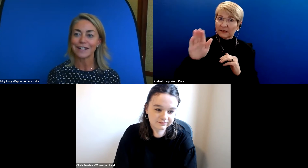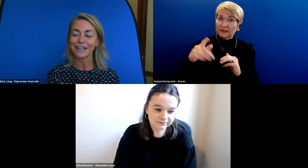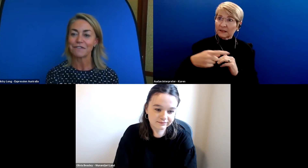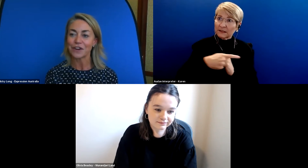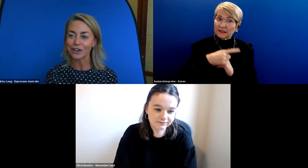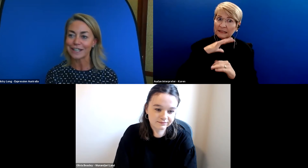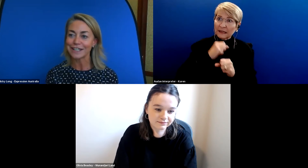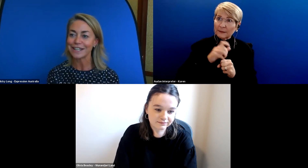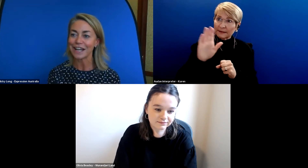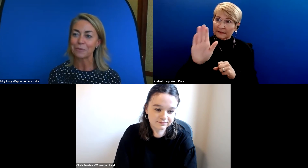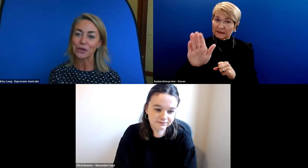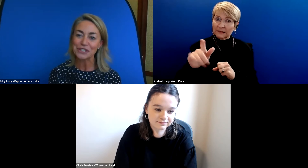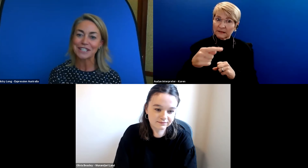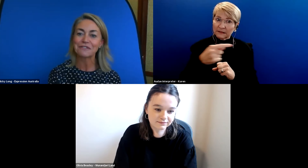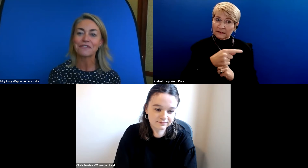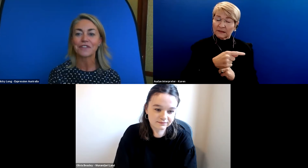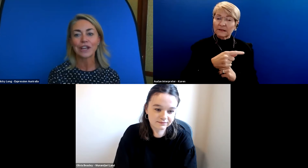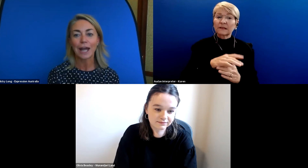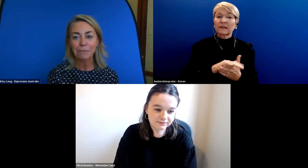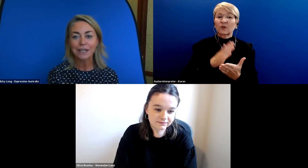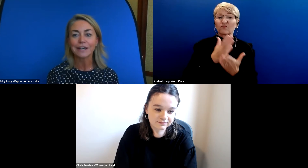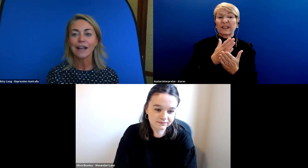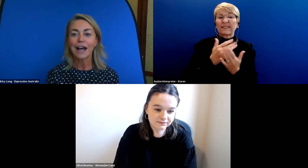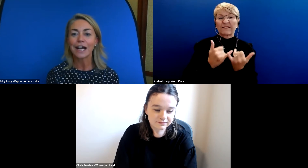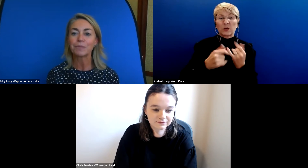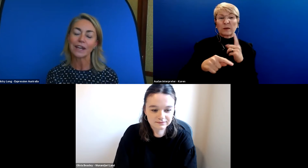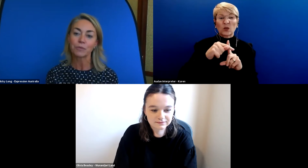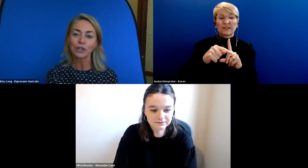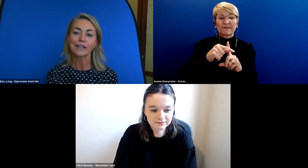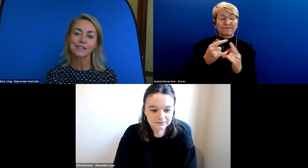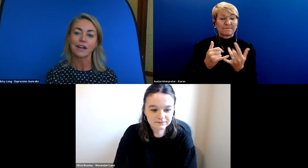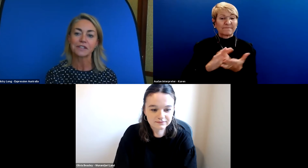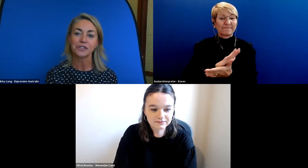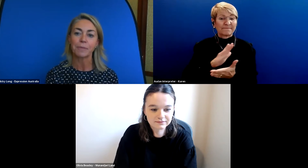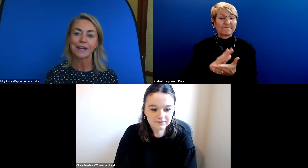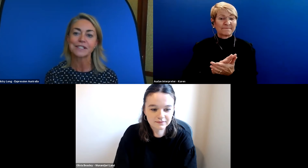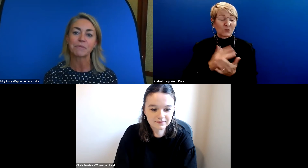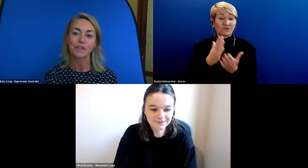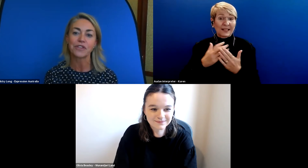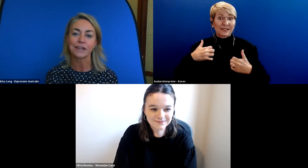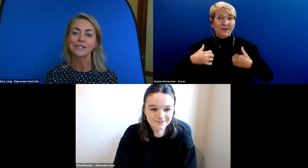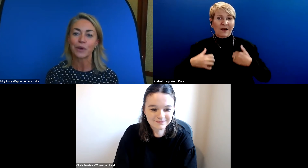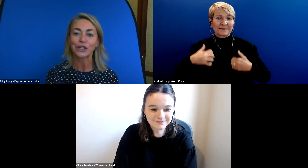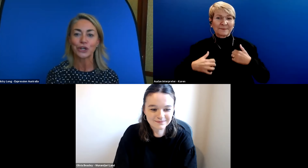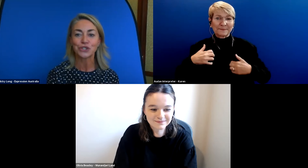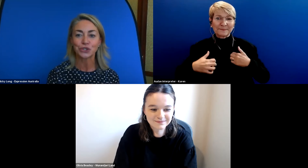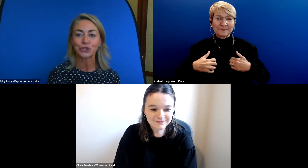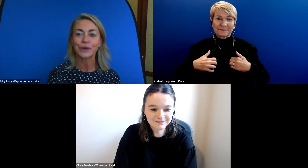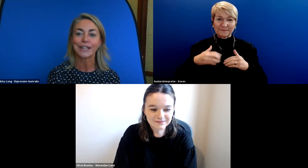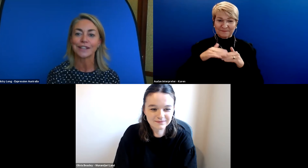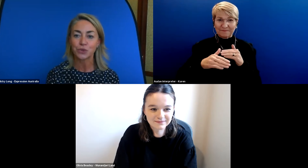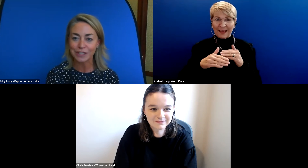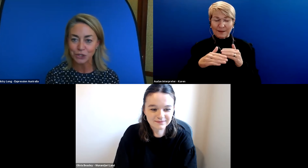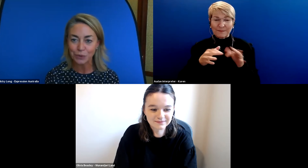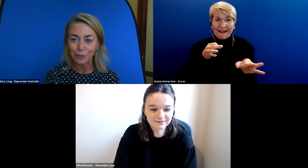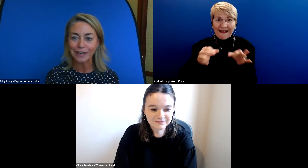been very positive, very happy, and I'm really excited about some of the things that we're going to do